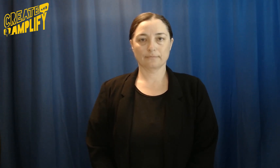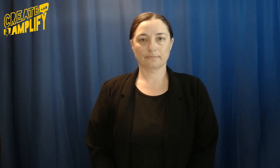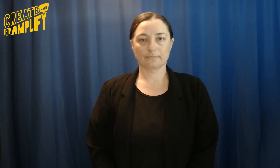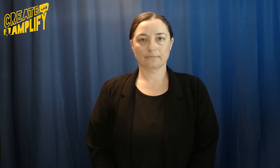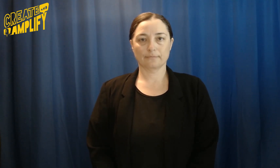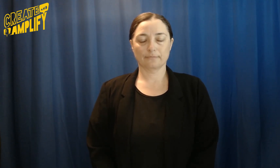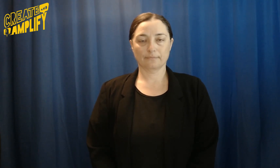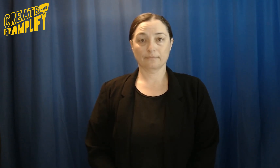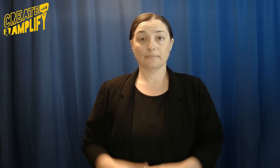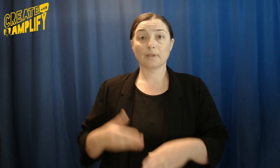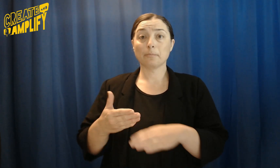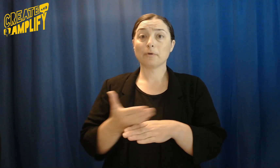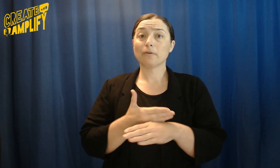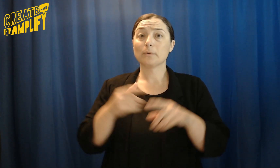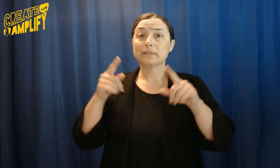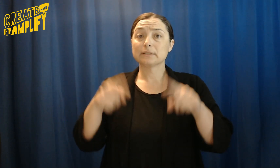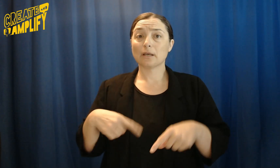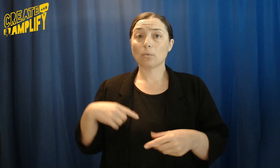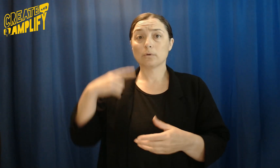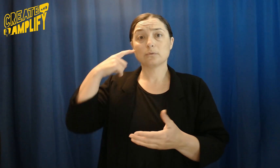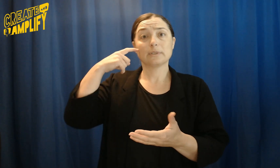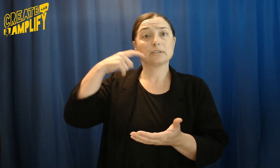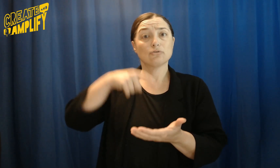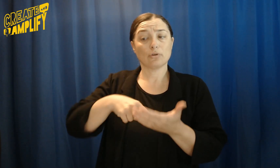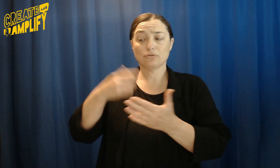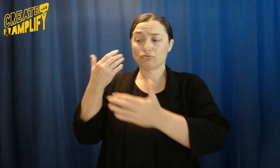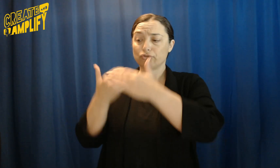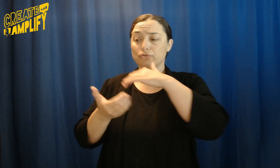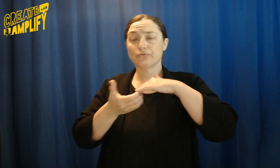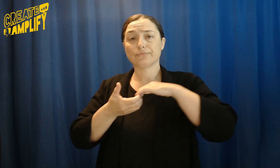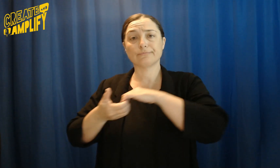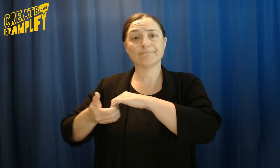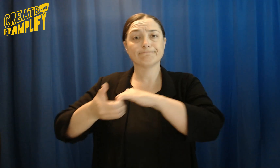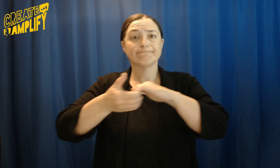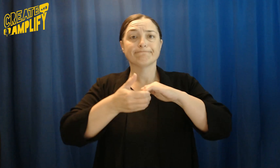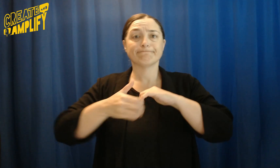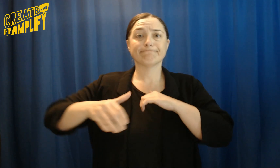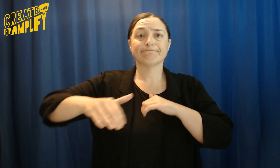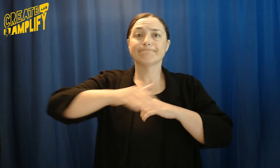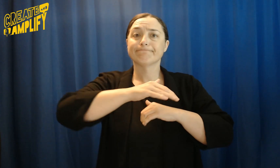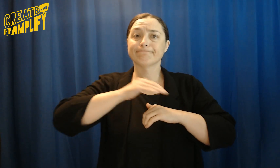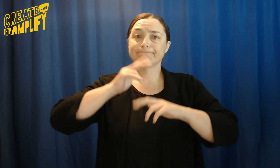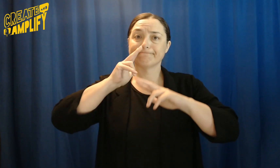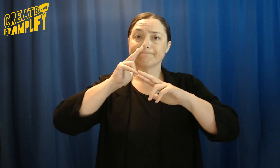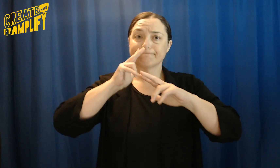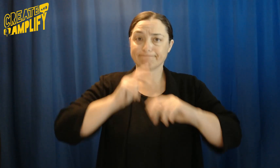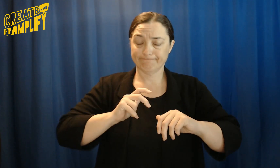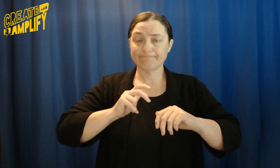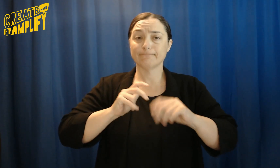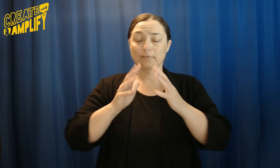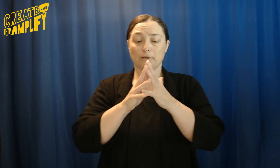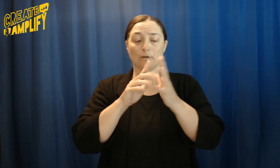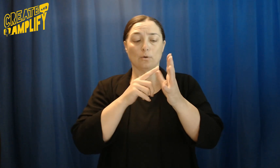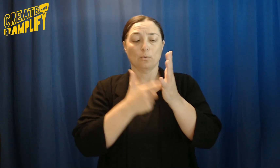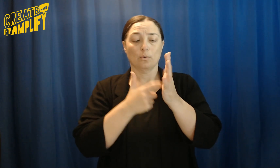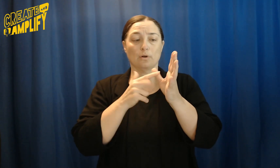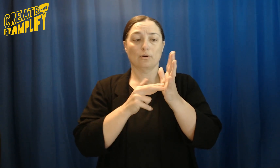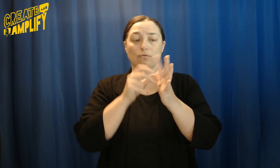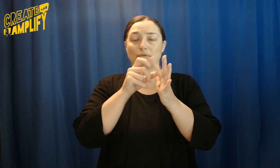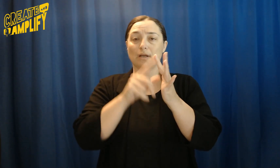Before we begin, we'd like to acknowledge the traditional owners of the land that we're recording on, the Wurundjeri Willem clan and Tongarong